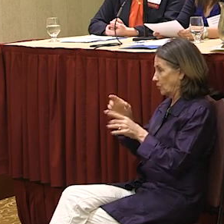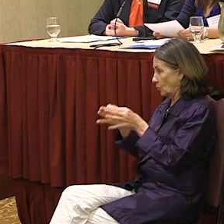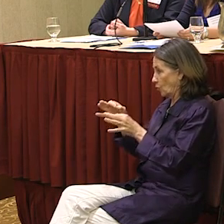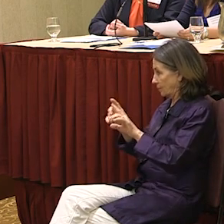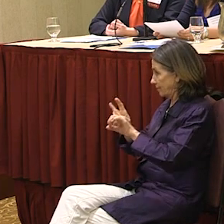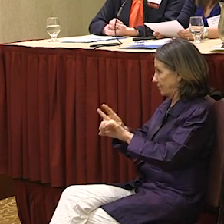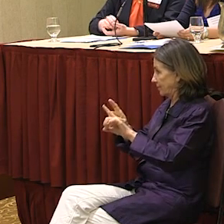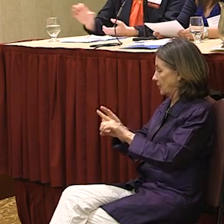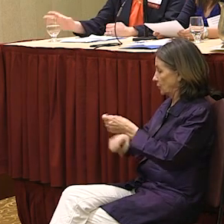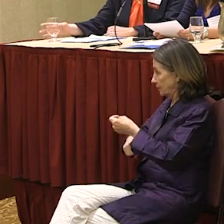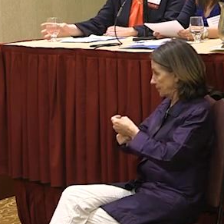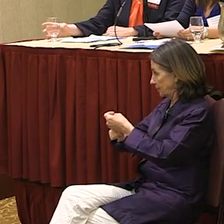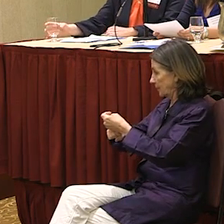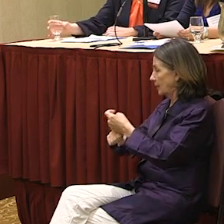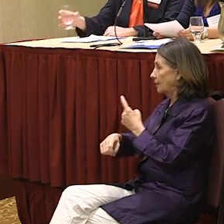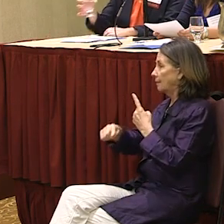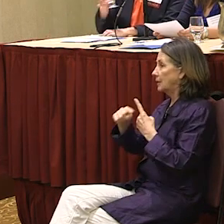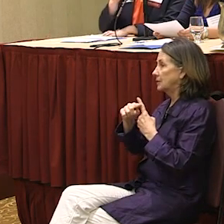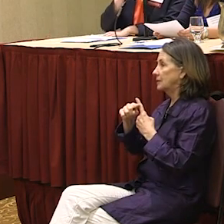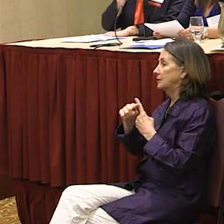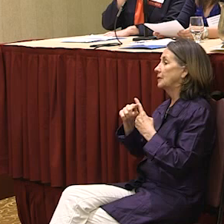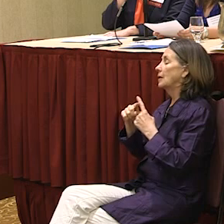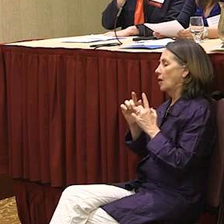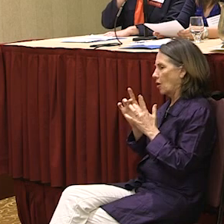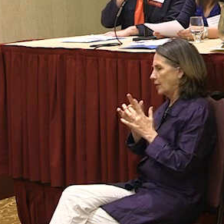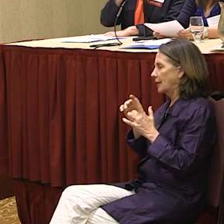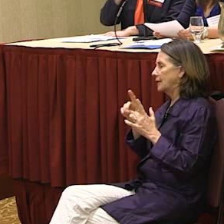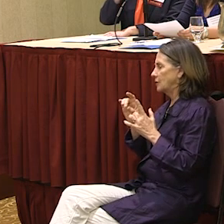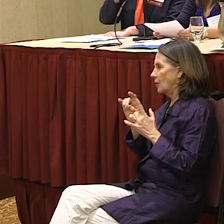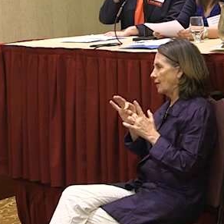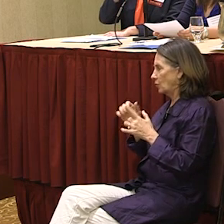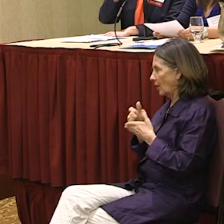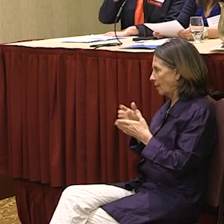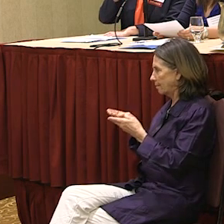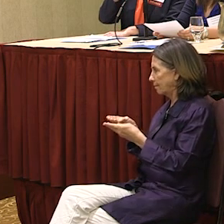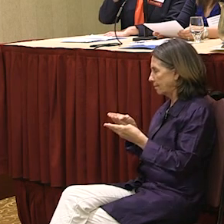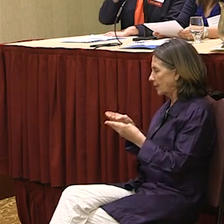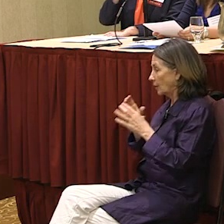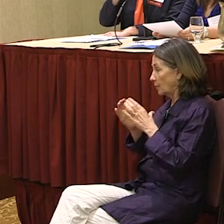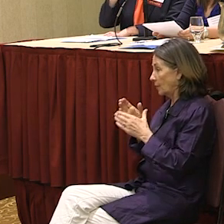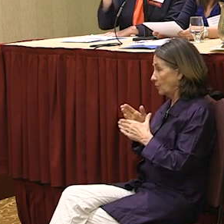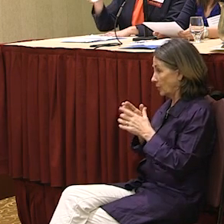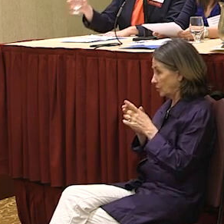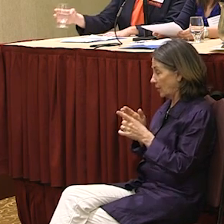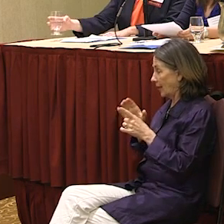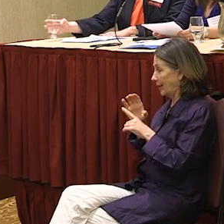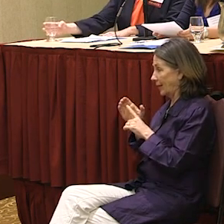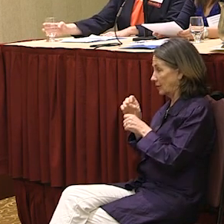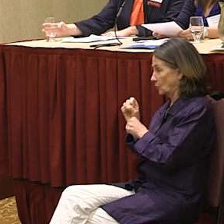hearings to provide support, as well as having contact with DCYF to help facilitate the communication between Jenny and her